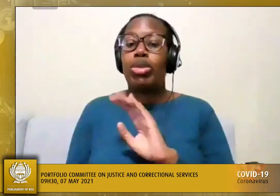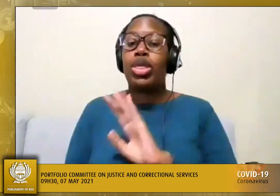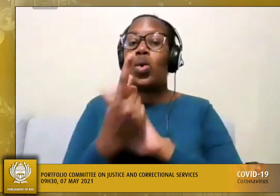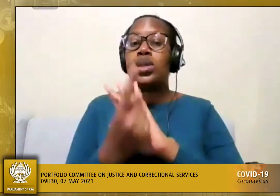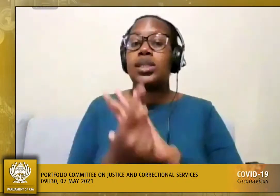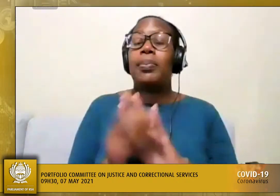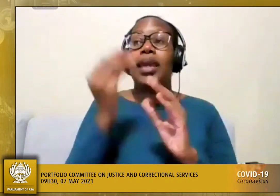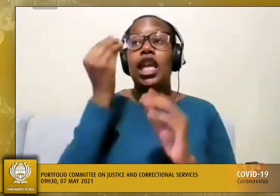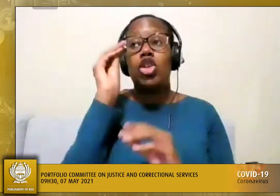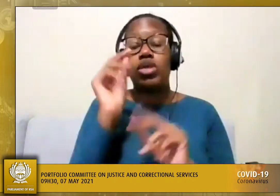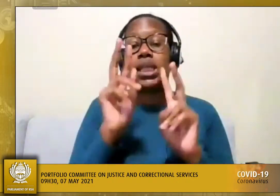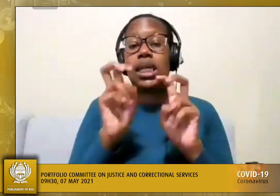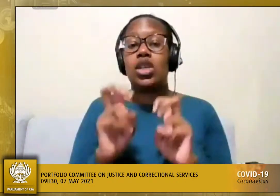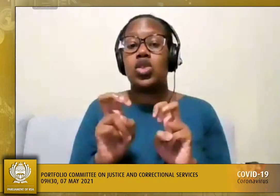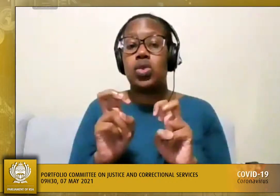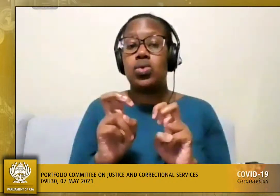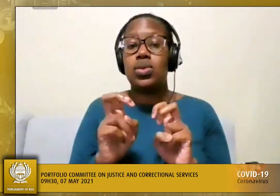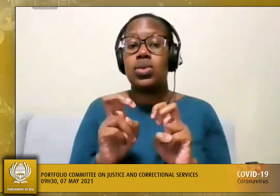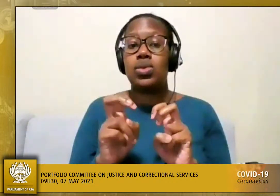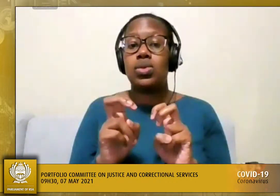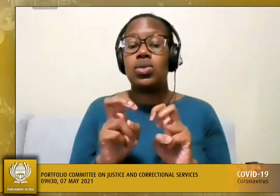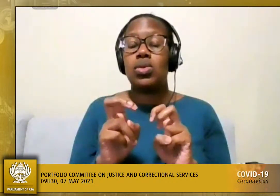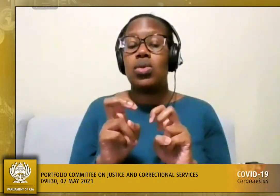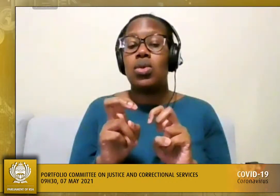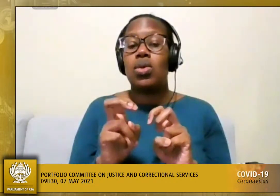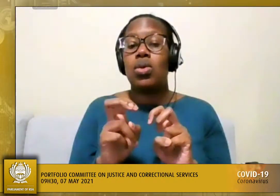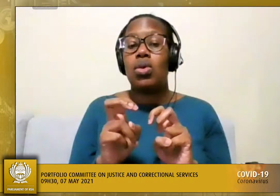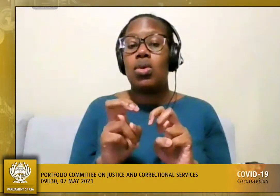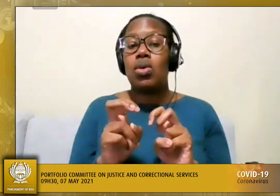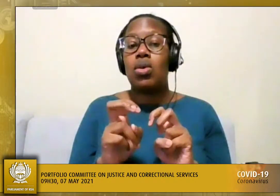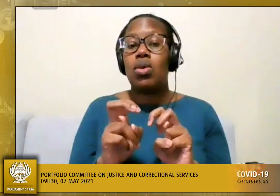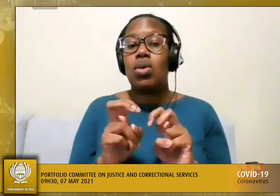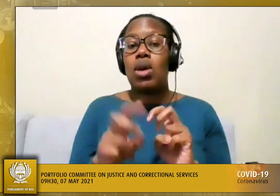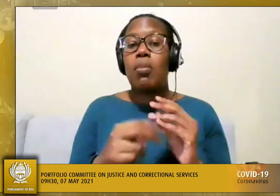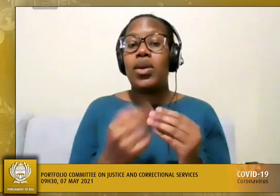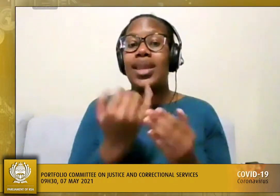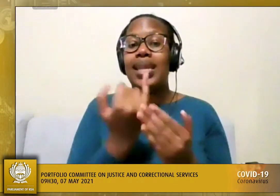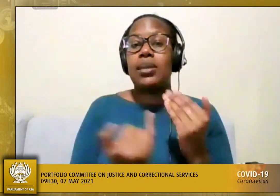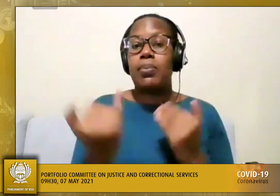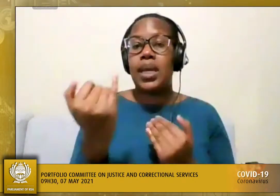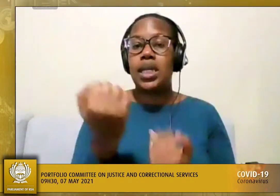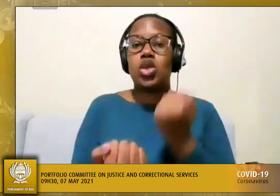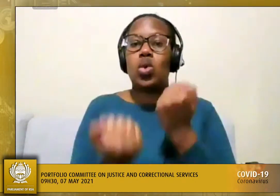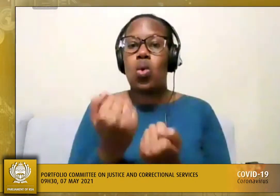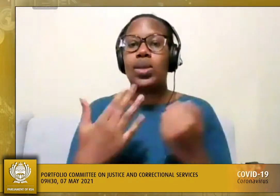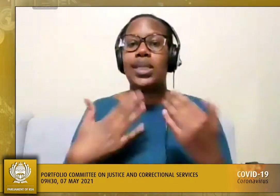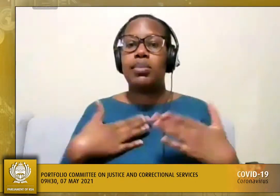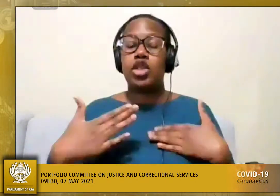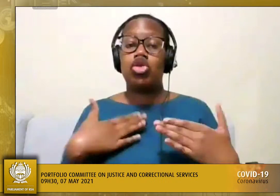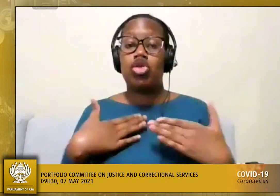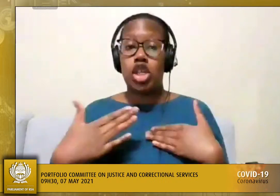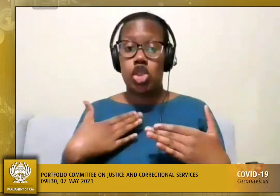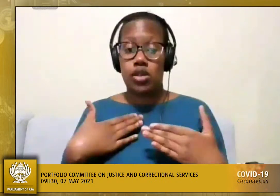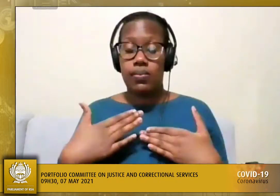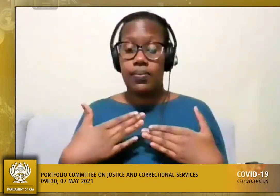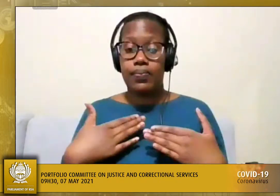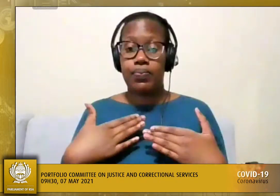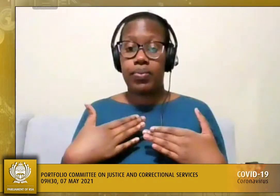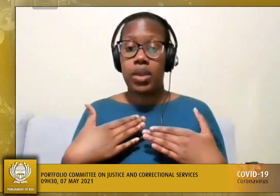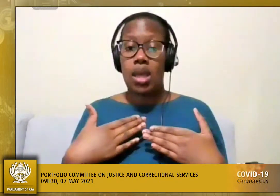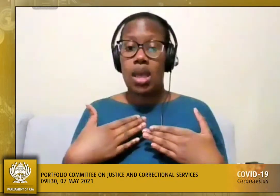on um the the issue of an independent Court Administration and as